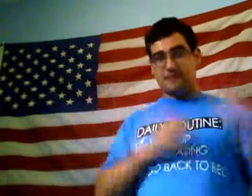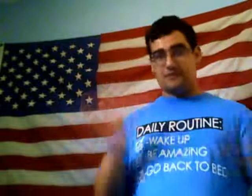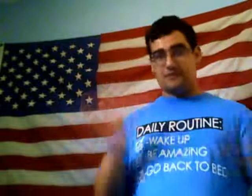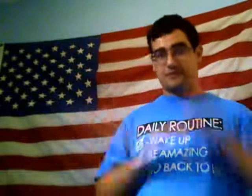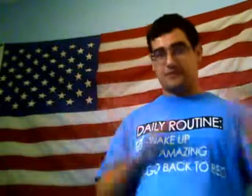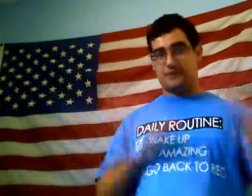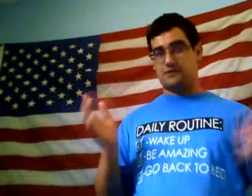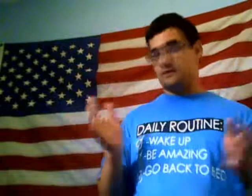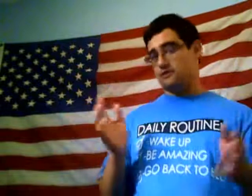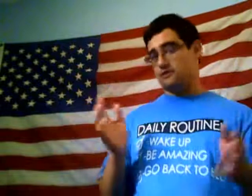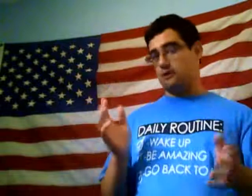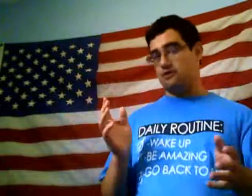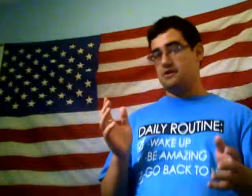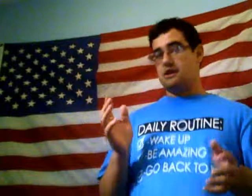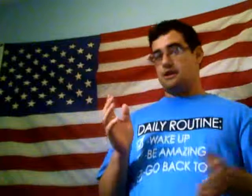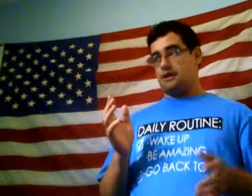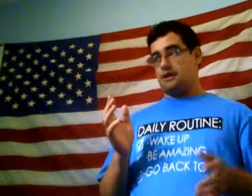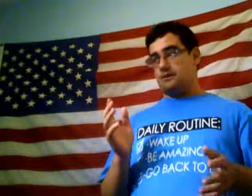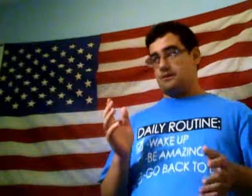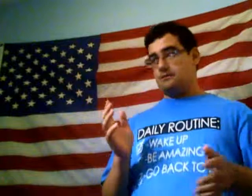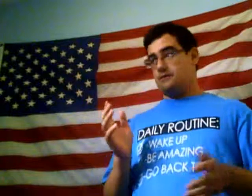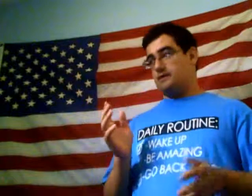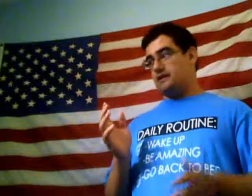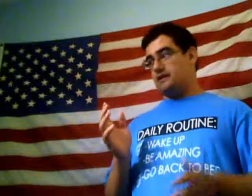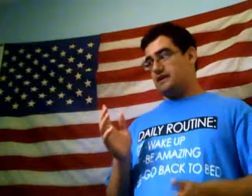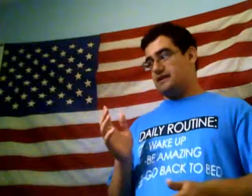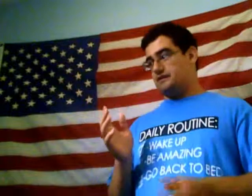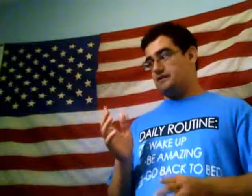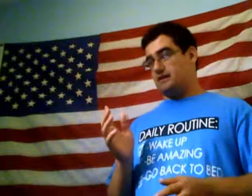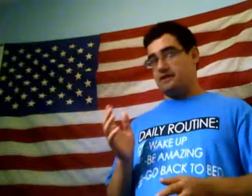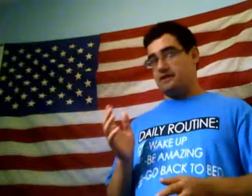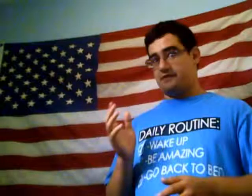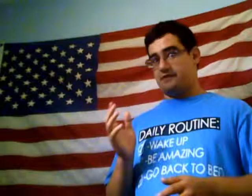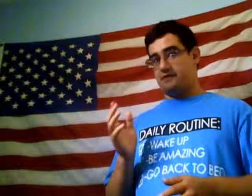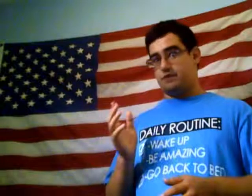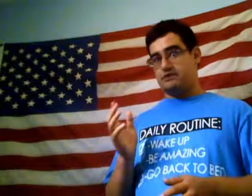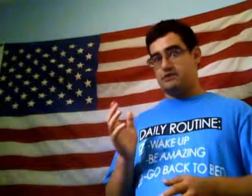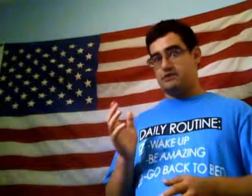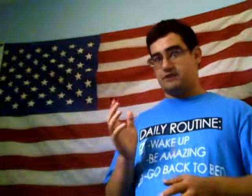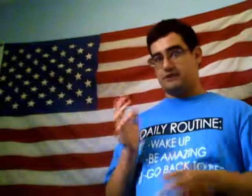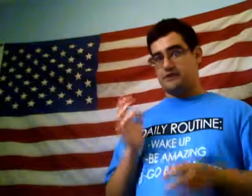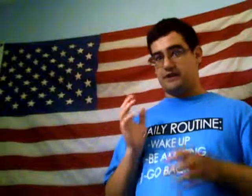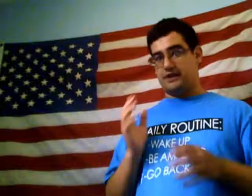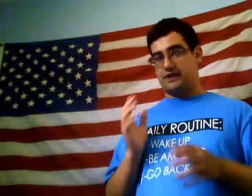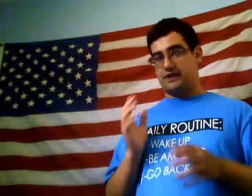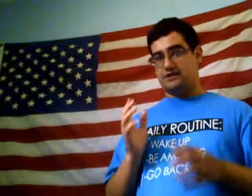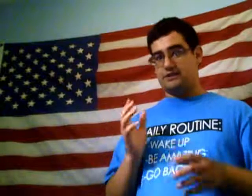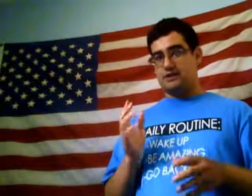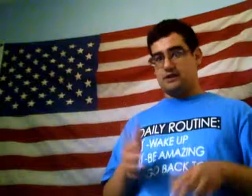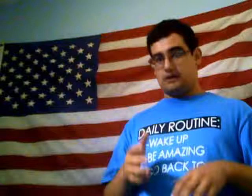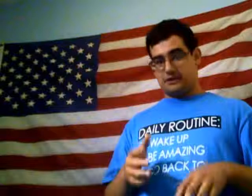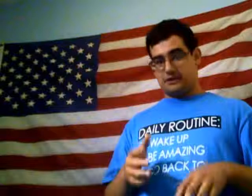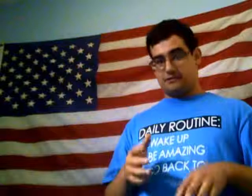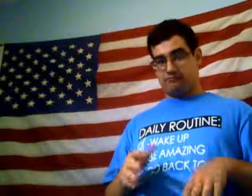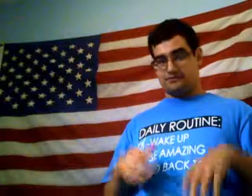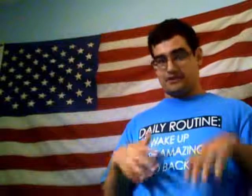basics of the election of 1912. It is by far, I think, the most confusing election